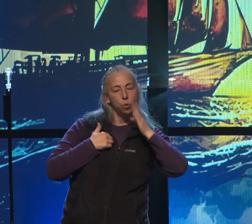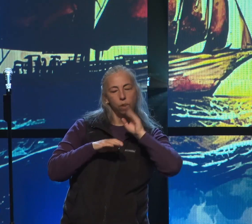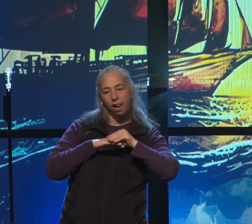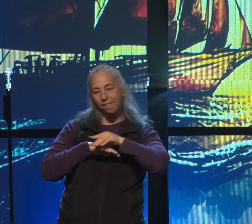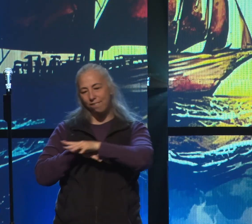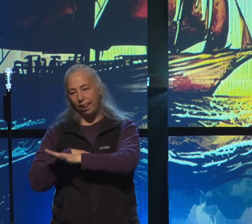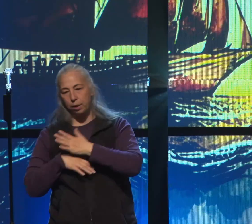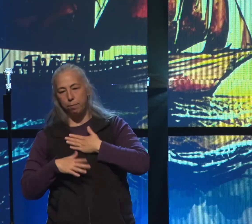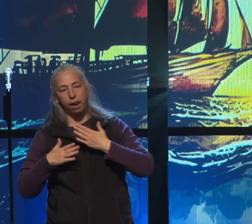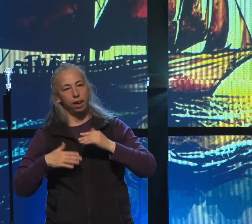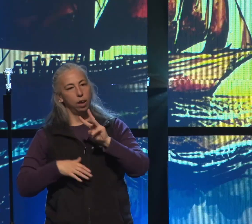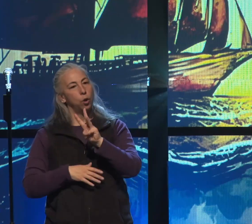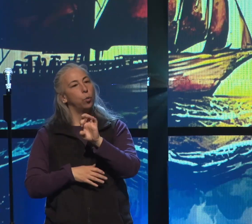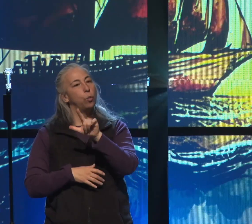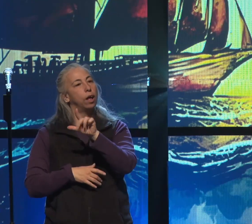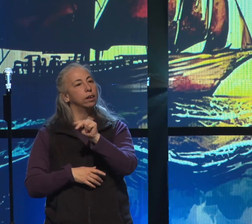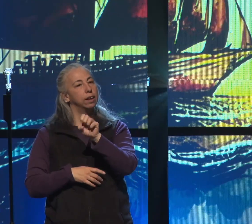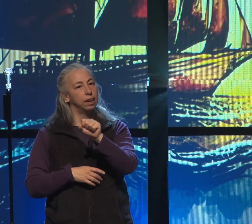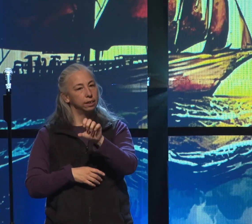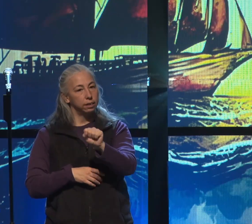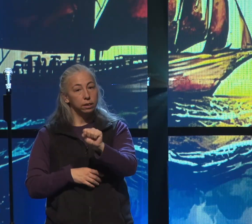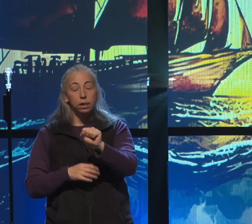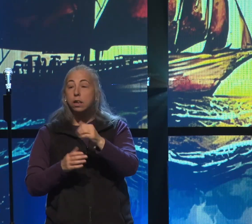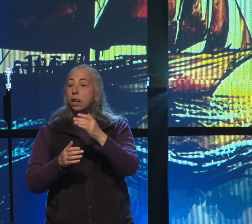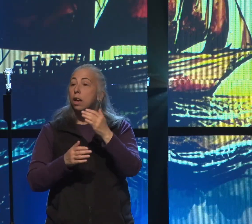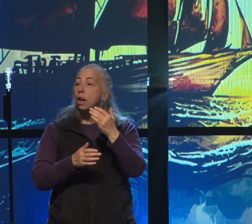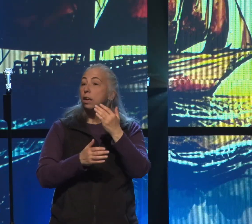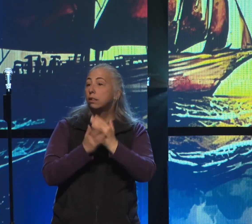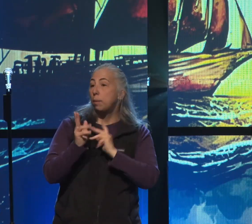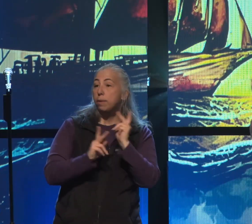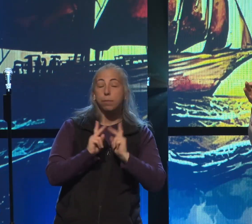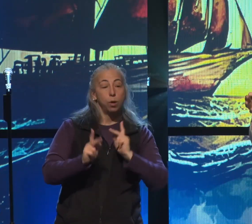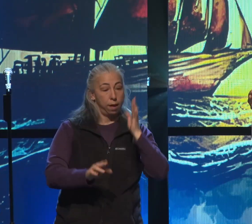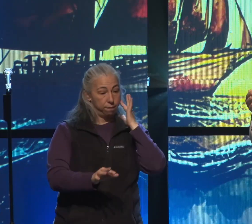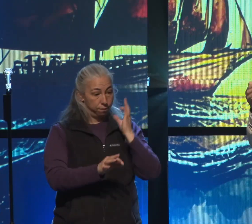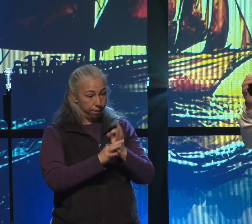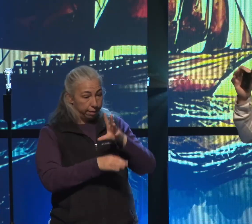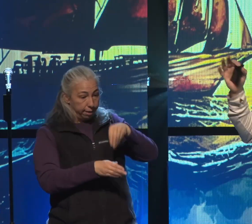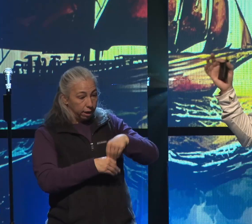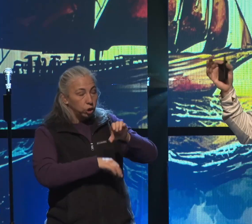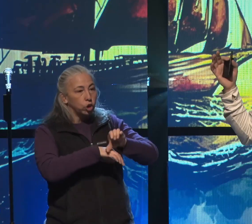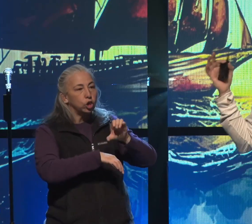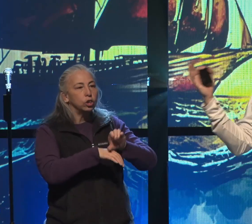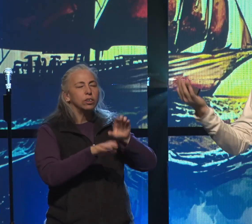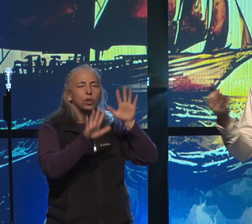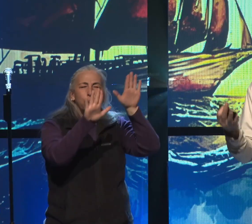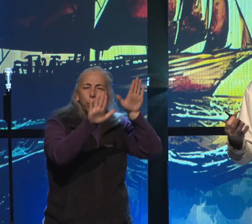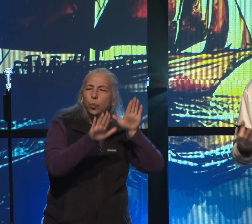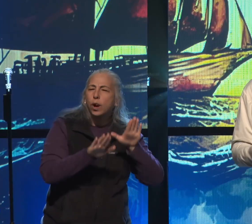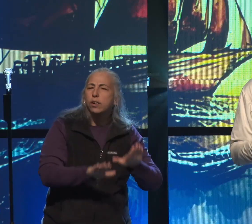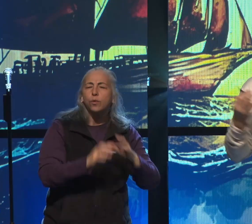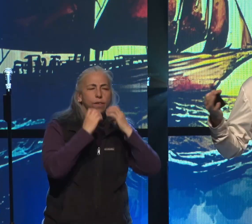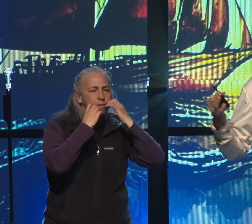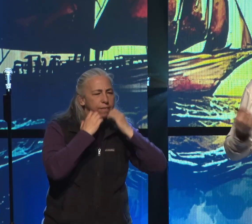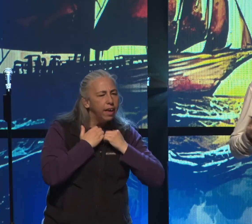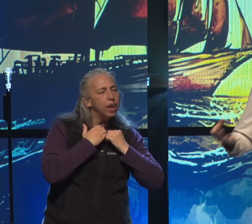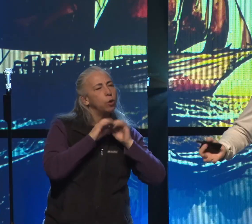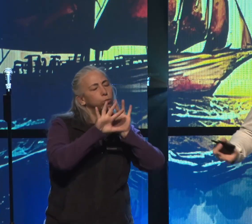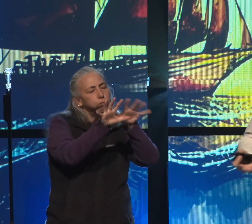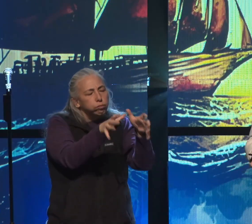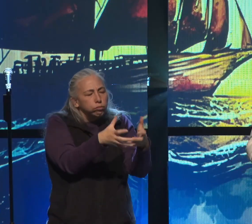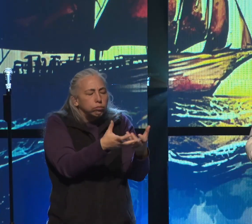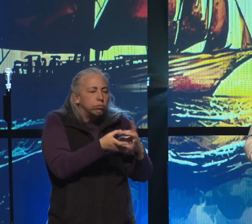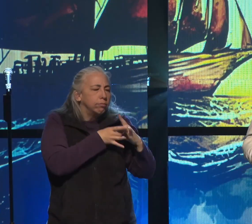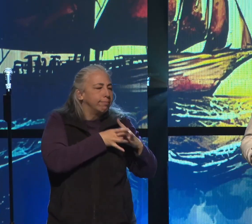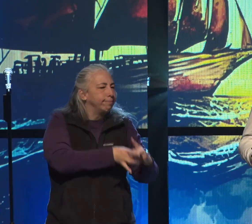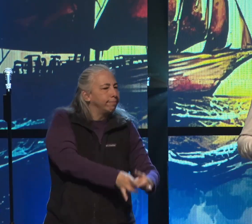person, faith in church can be a wonderful kind of value in their lives that produces a sense of wholeness, and for others it